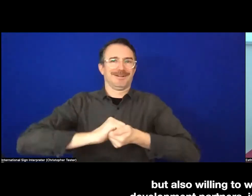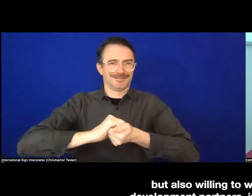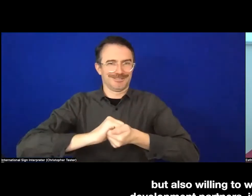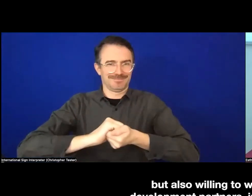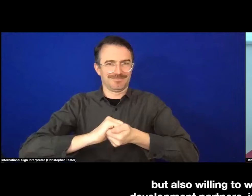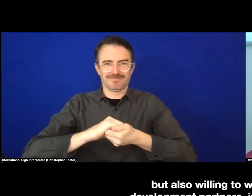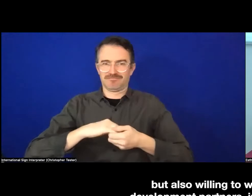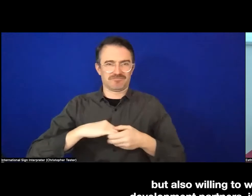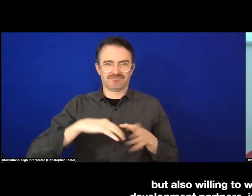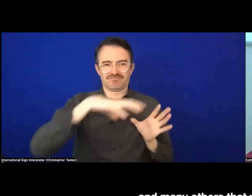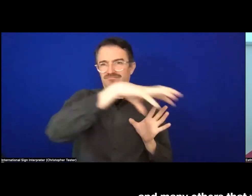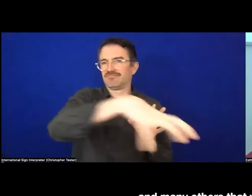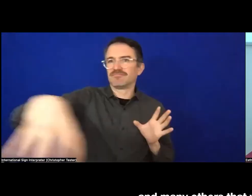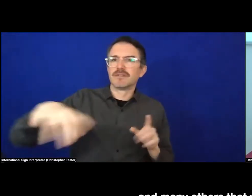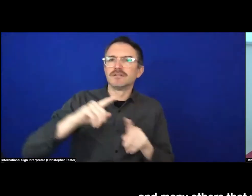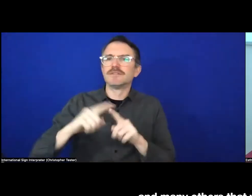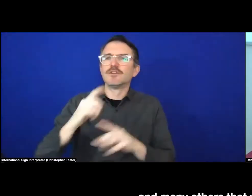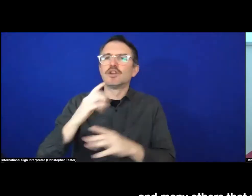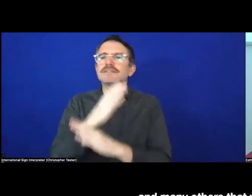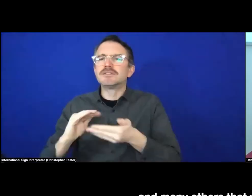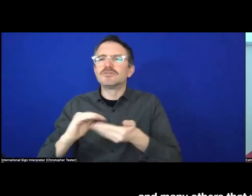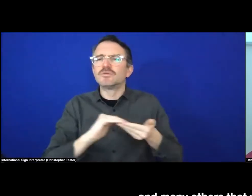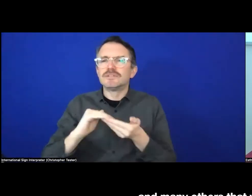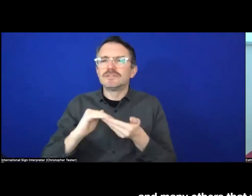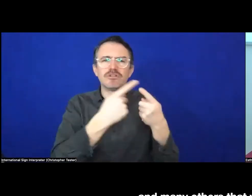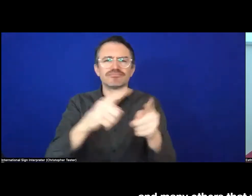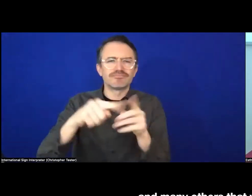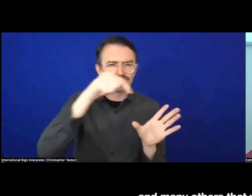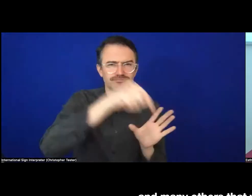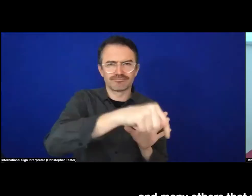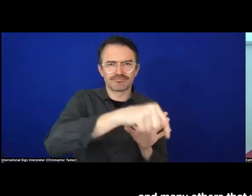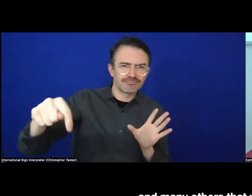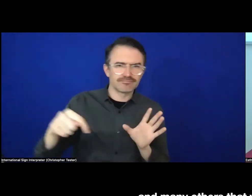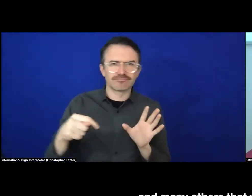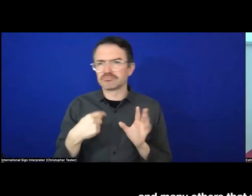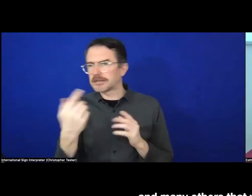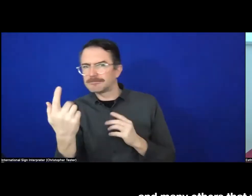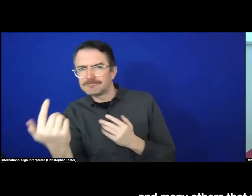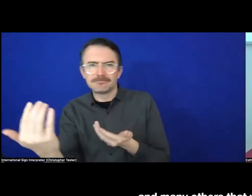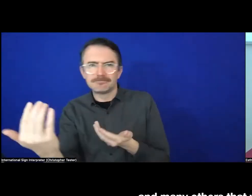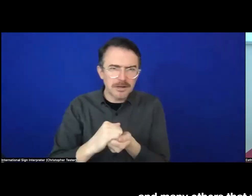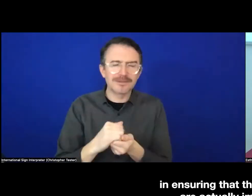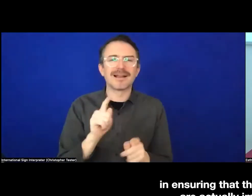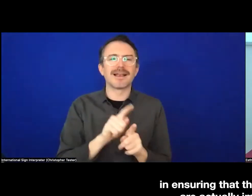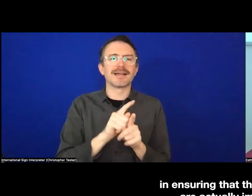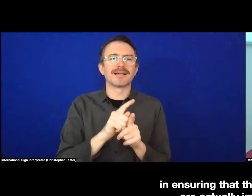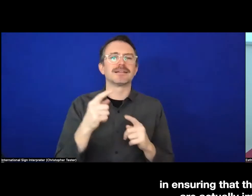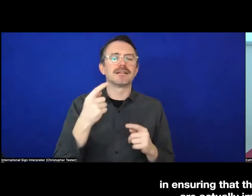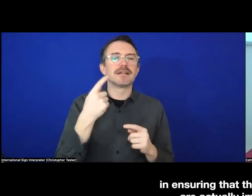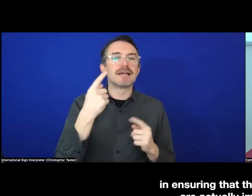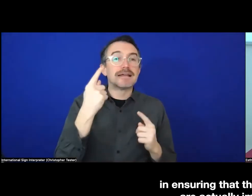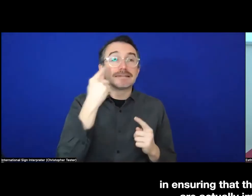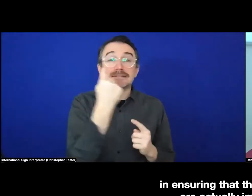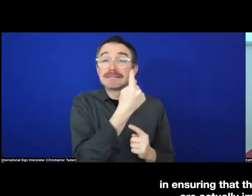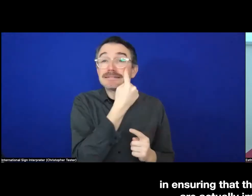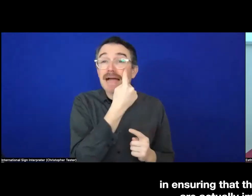different development partners, including Site Savers, Ad International, and many others that were having interest